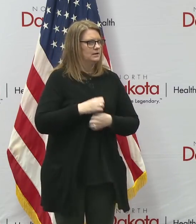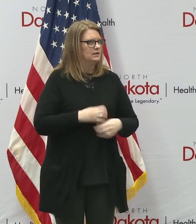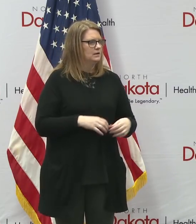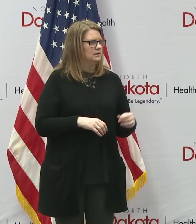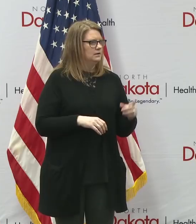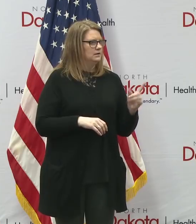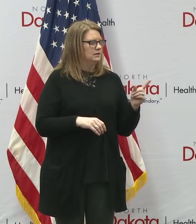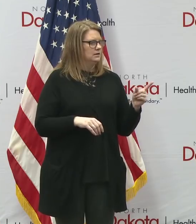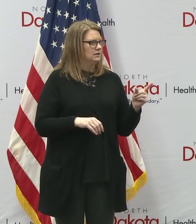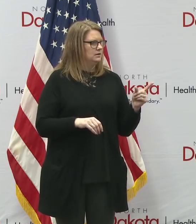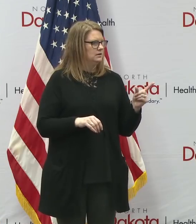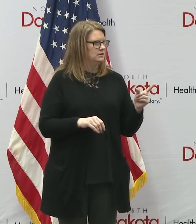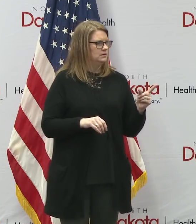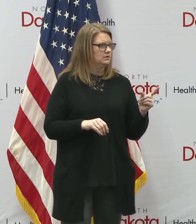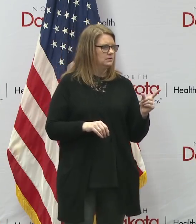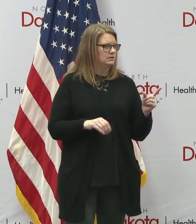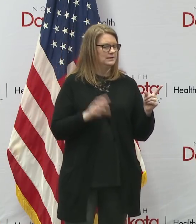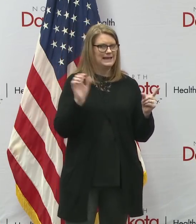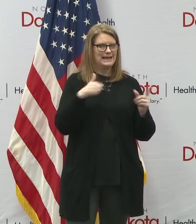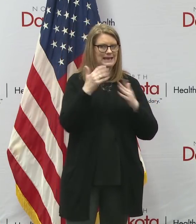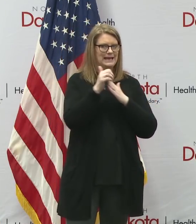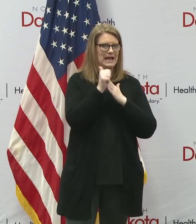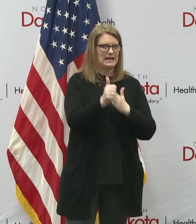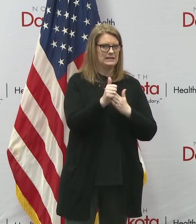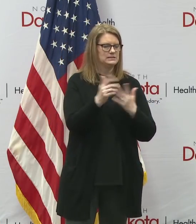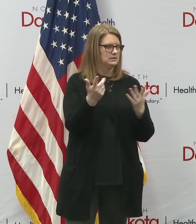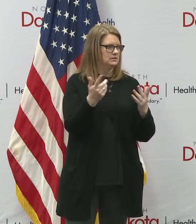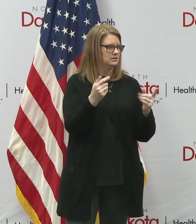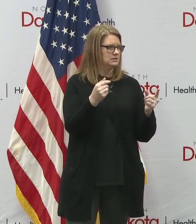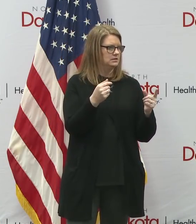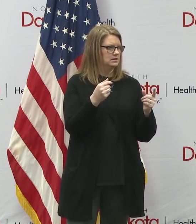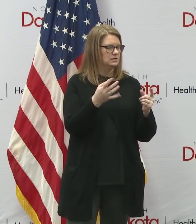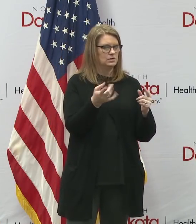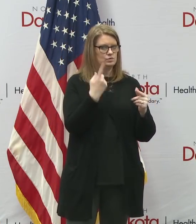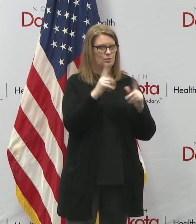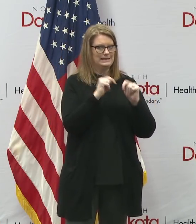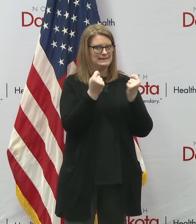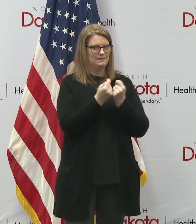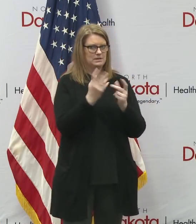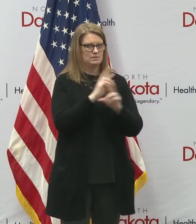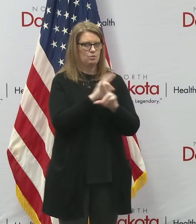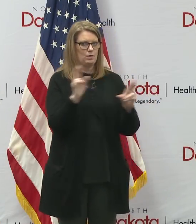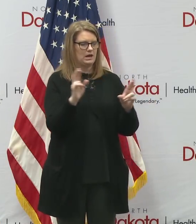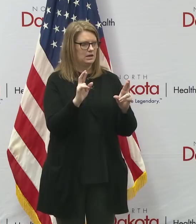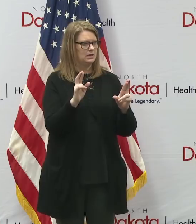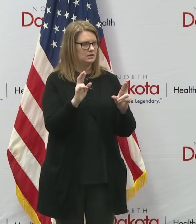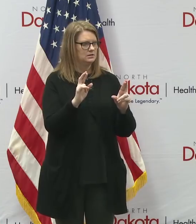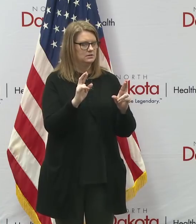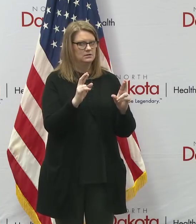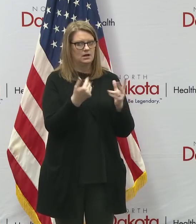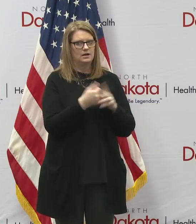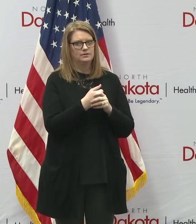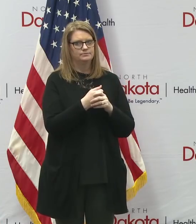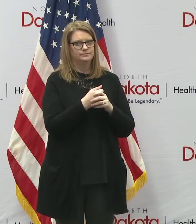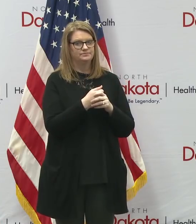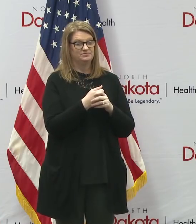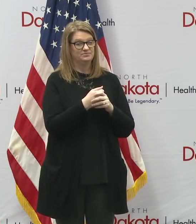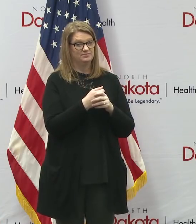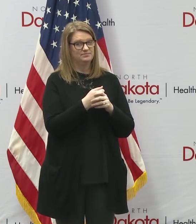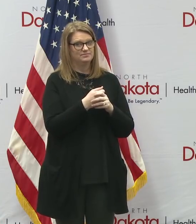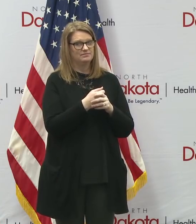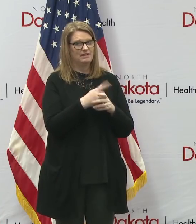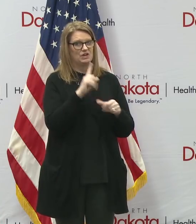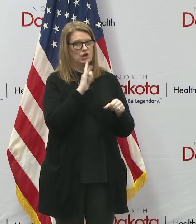The question was, is there any guidance? We have had a team that's been ready to go should we get to this position of having